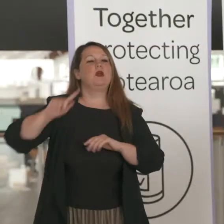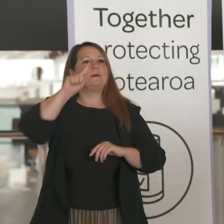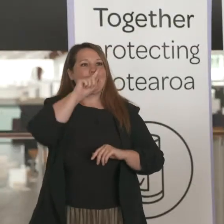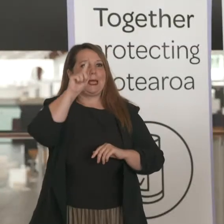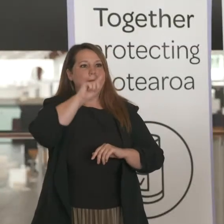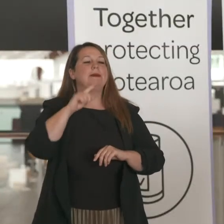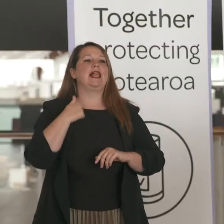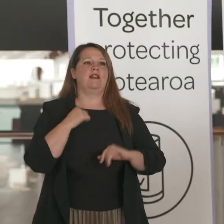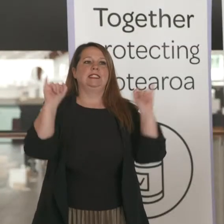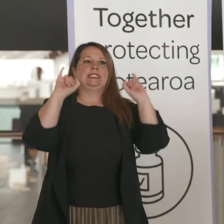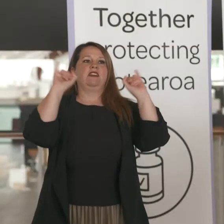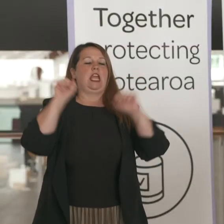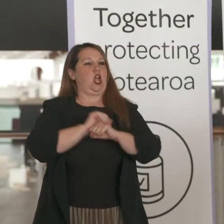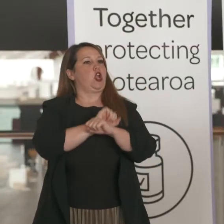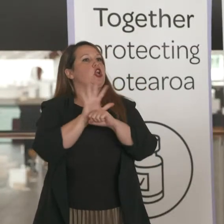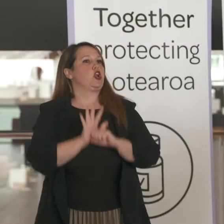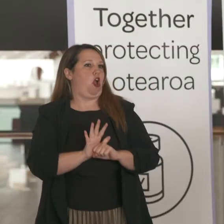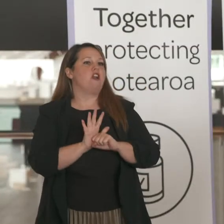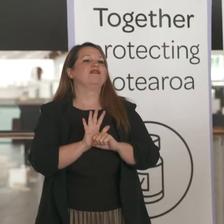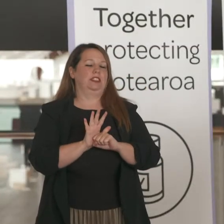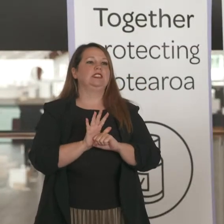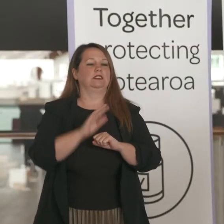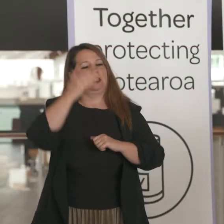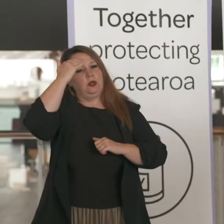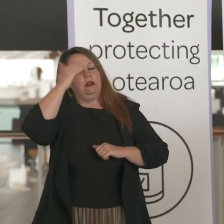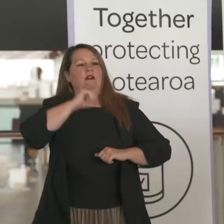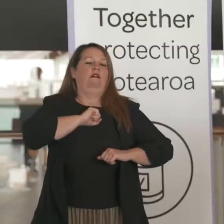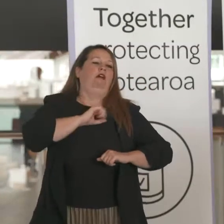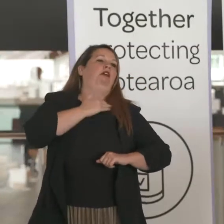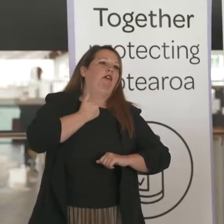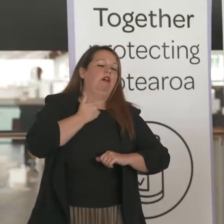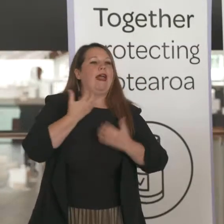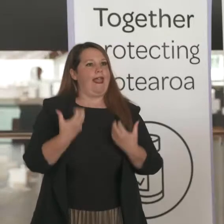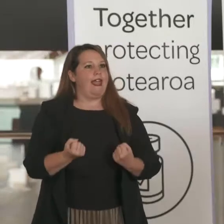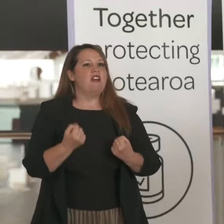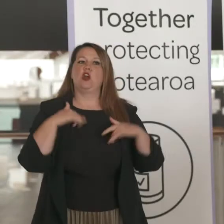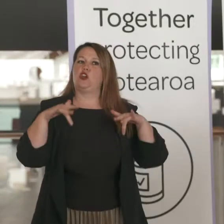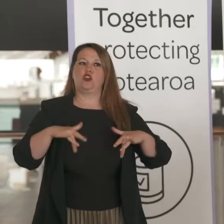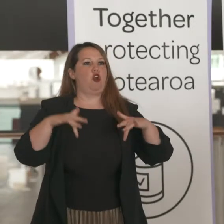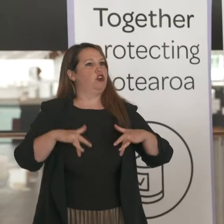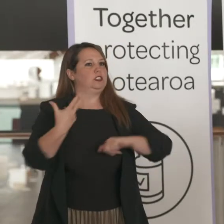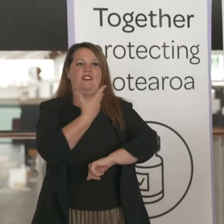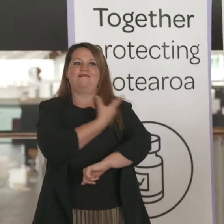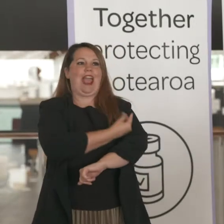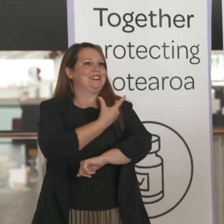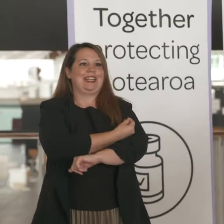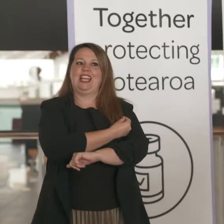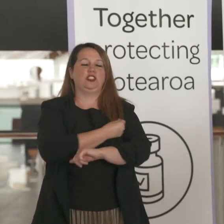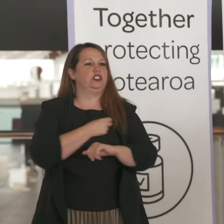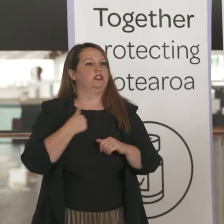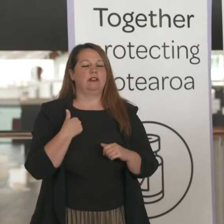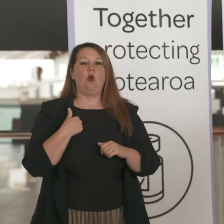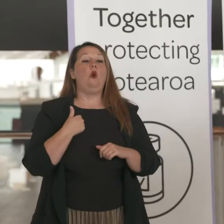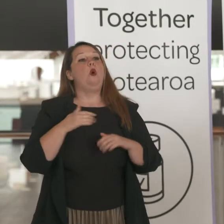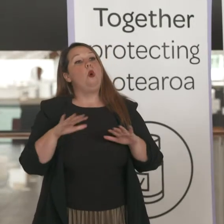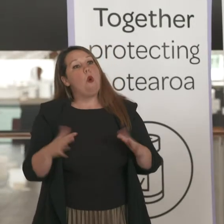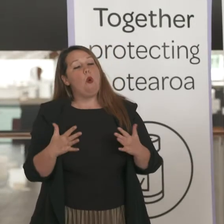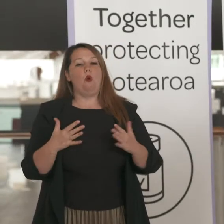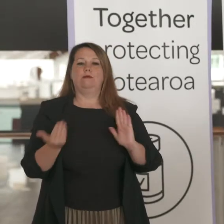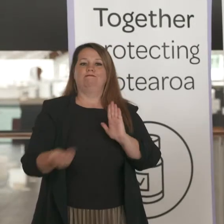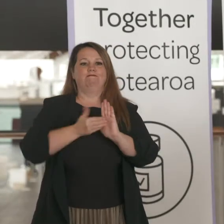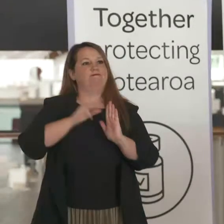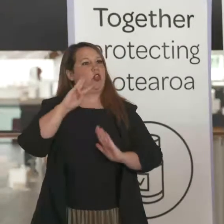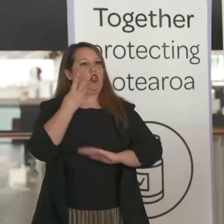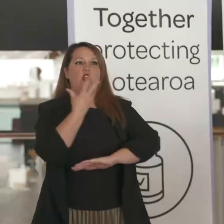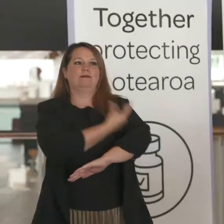symptoms who have not yet been vaccinated or have not yet had their booster. Over the last month